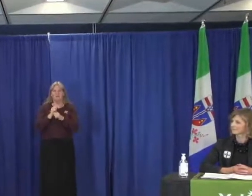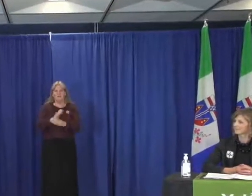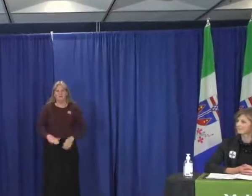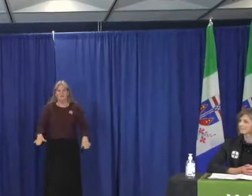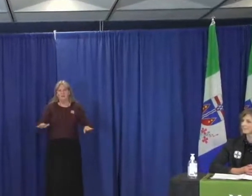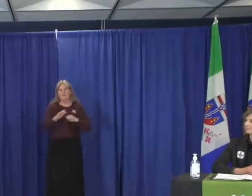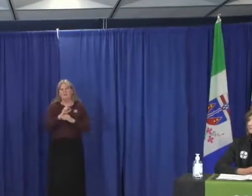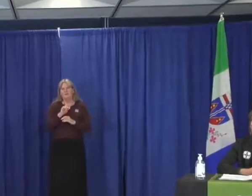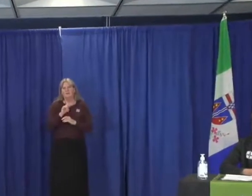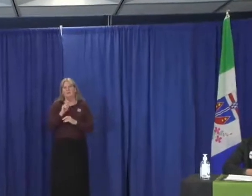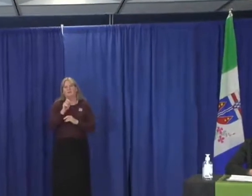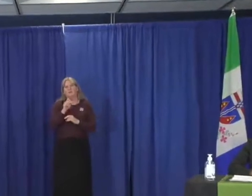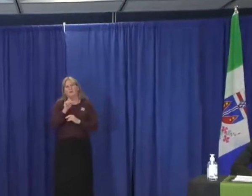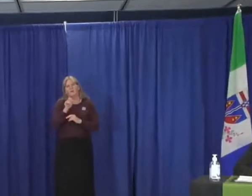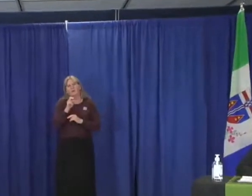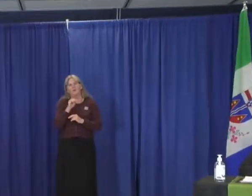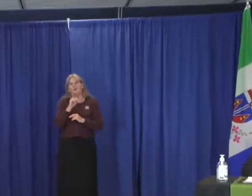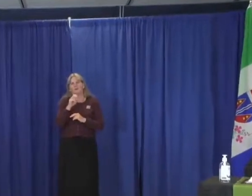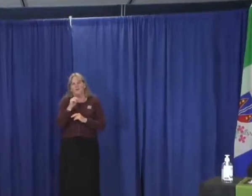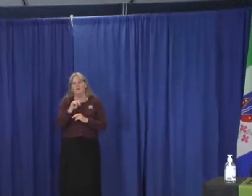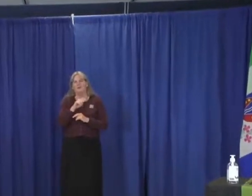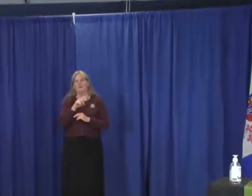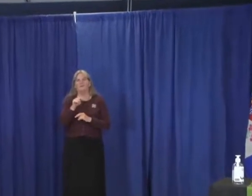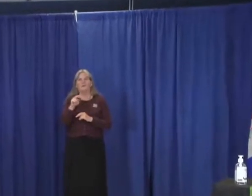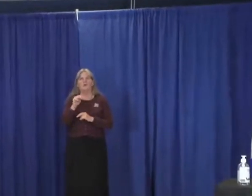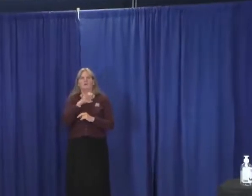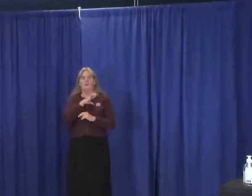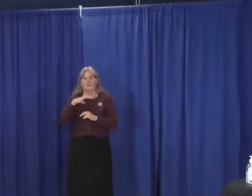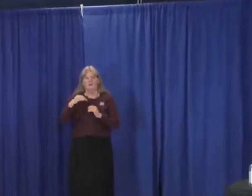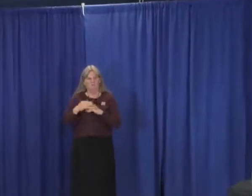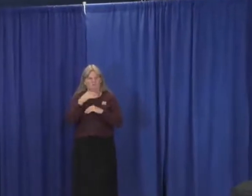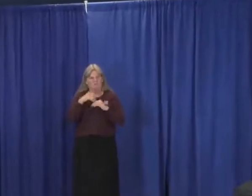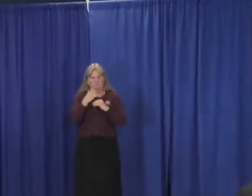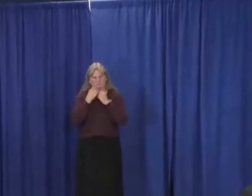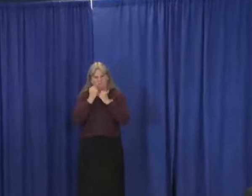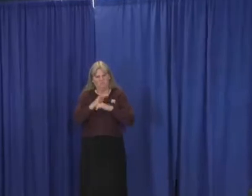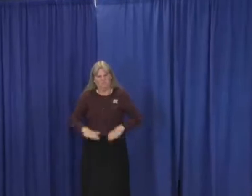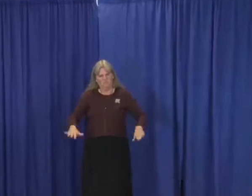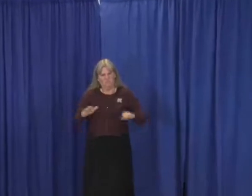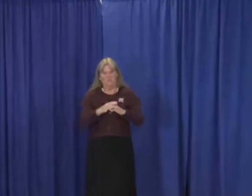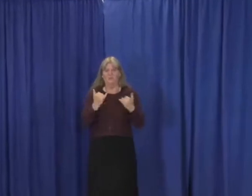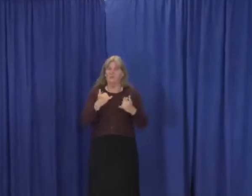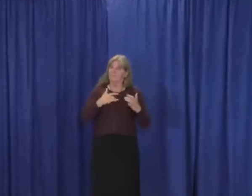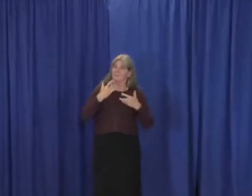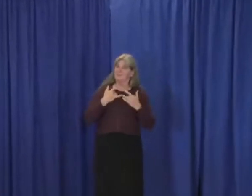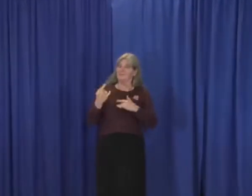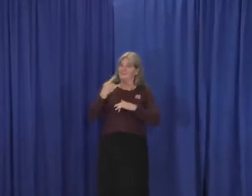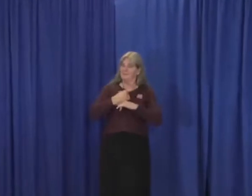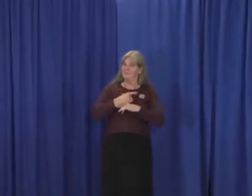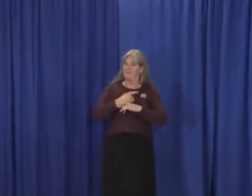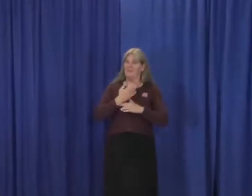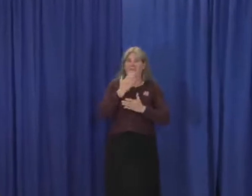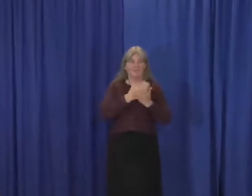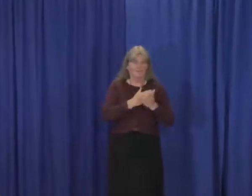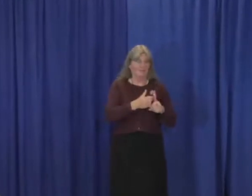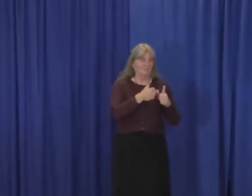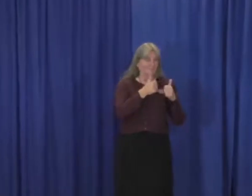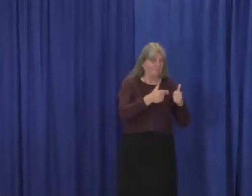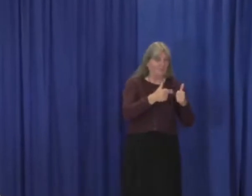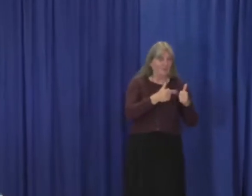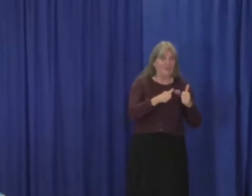traditional territory of the Kwanlin First Nation and the Ta'an Quechin Council. Today is an exciting day. For some, perhaps